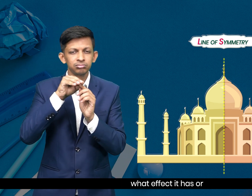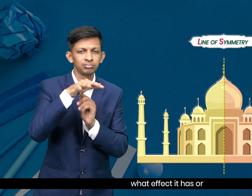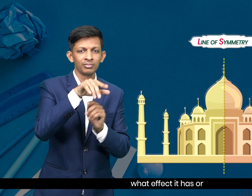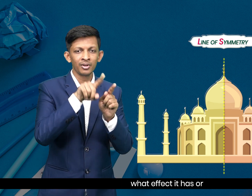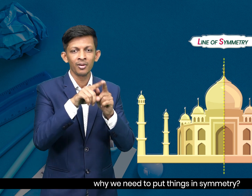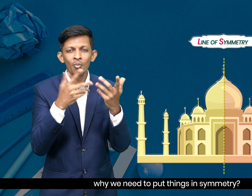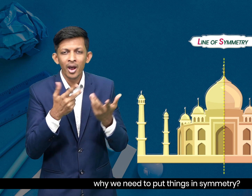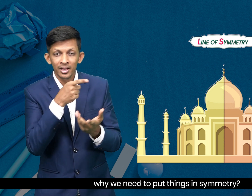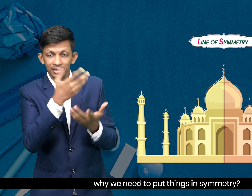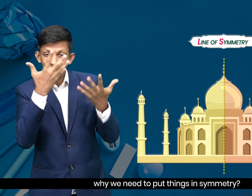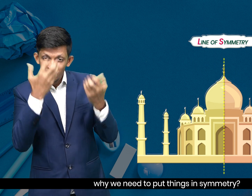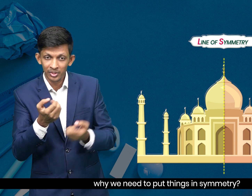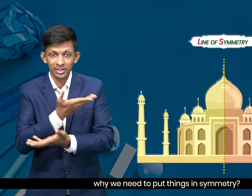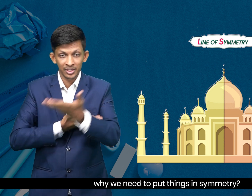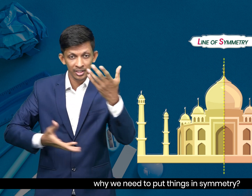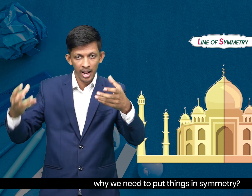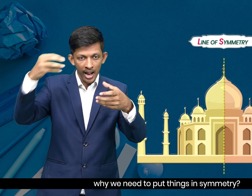or why we need to put things in symmetry?